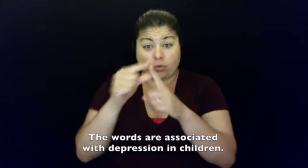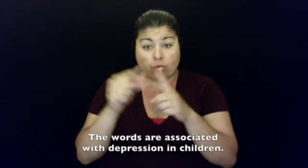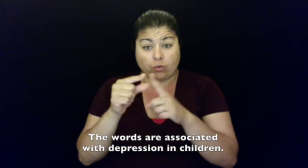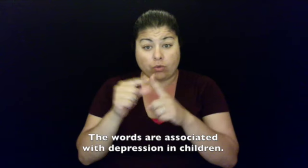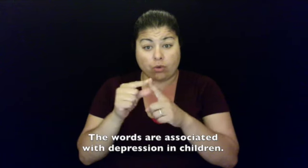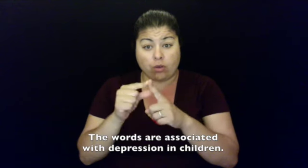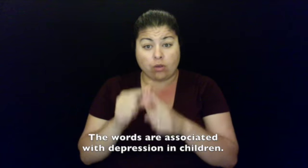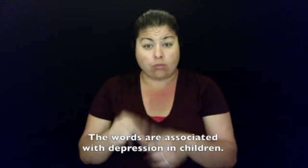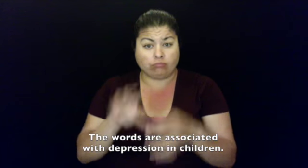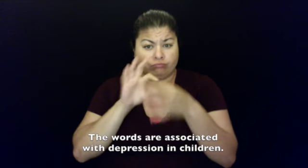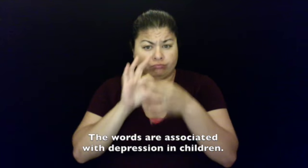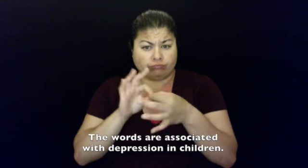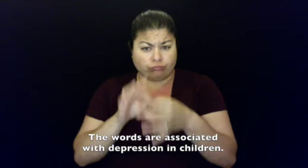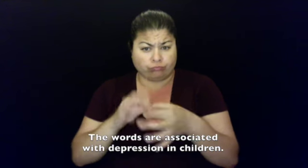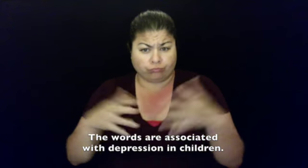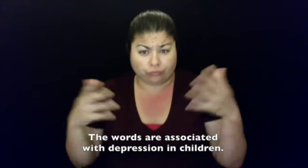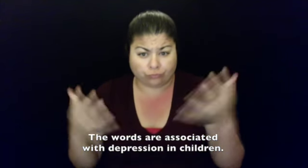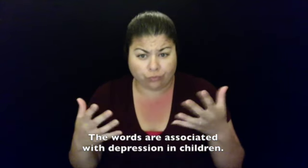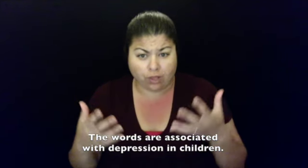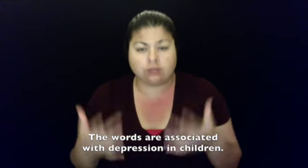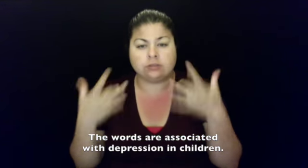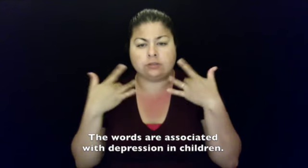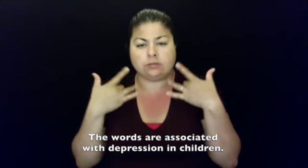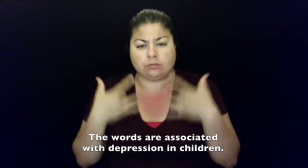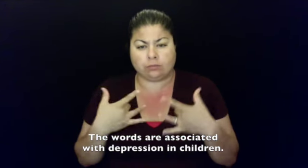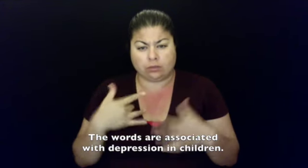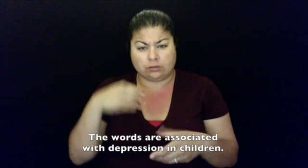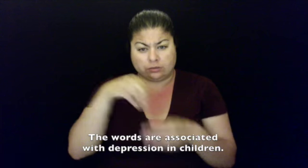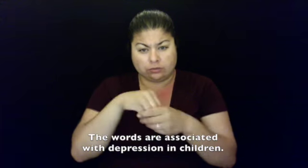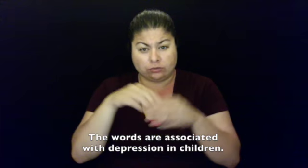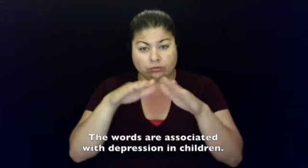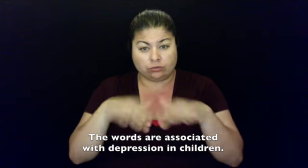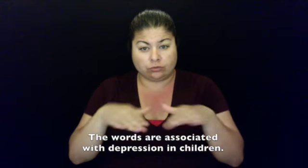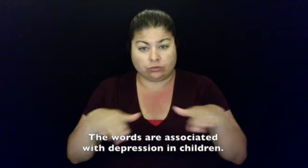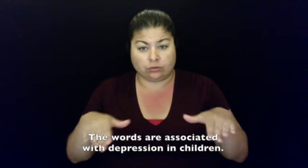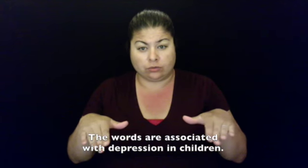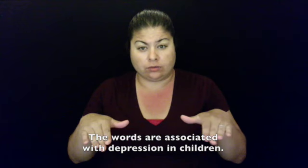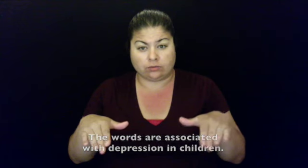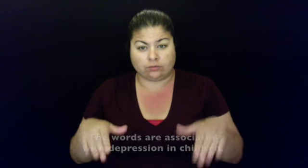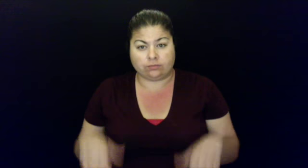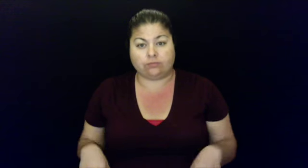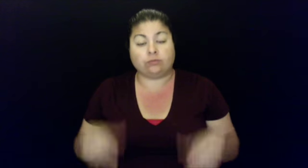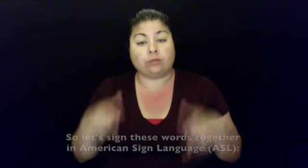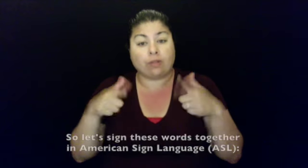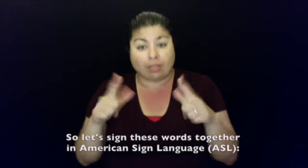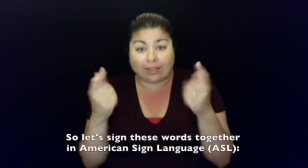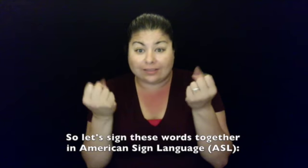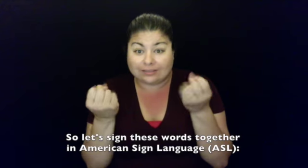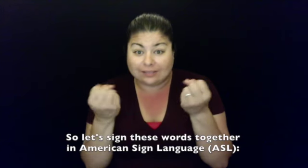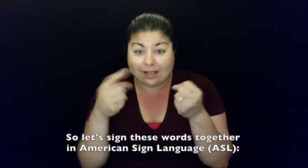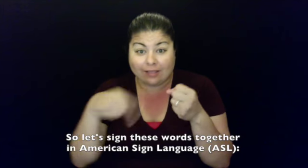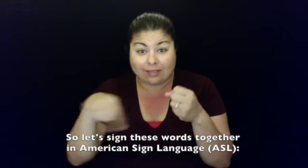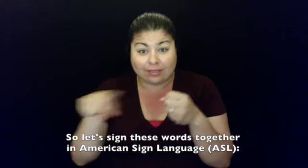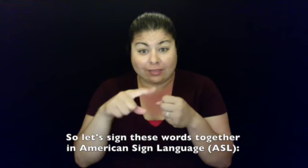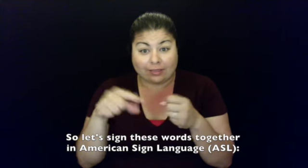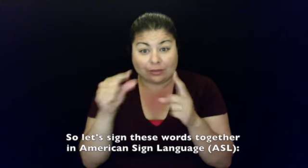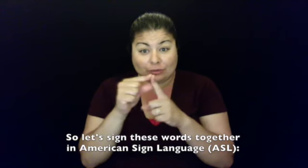These words are associated with depression in children. So let's sign these